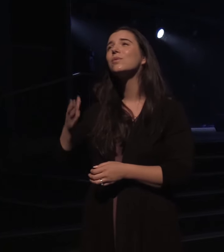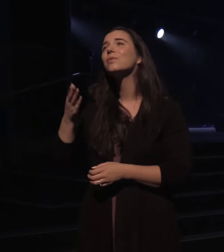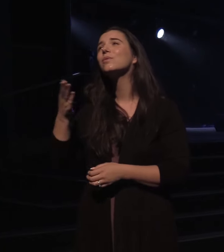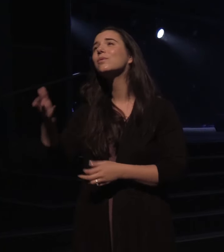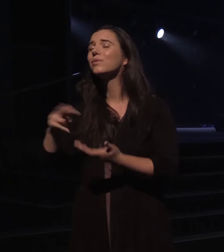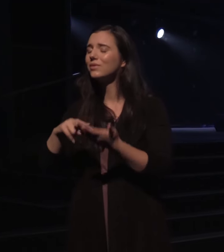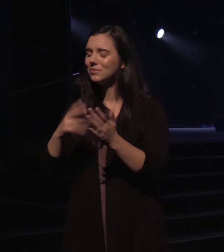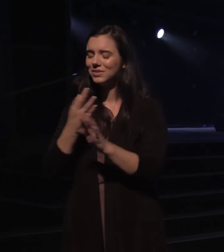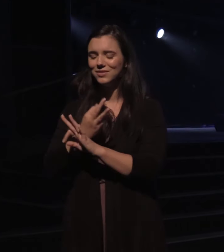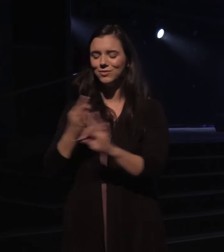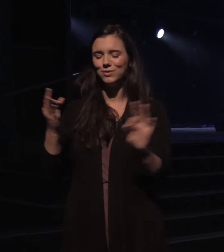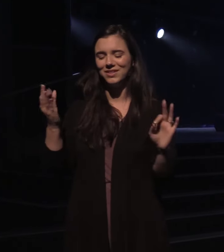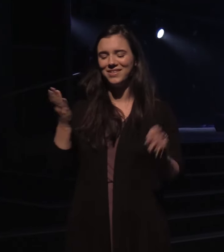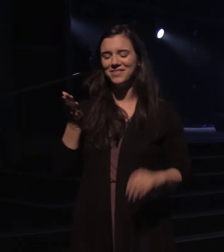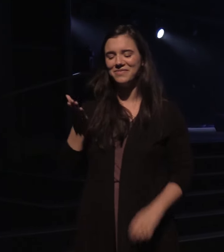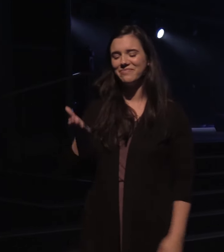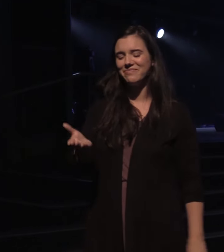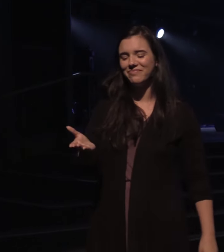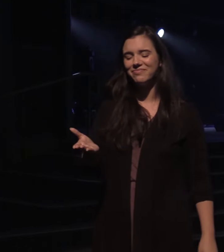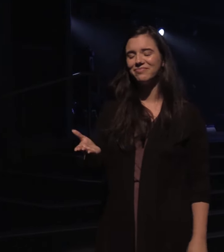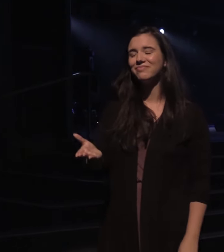there is freedom.